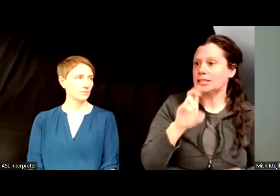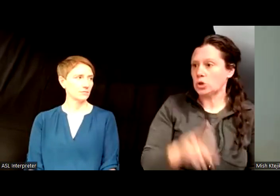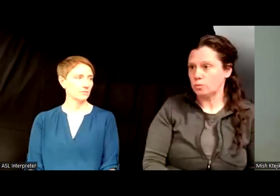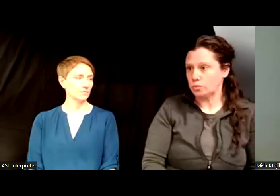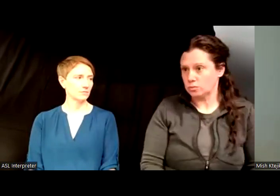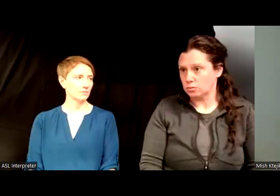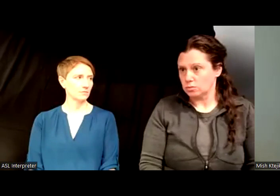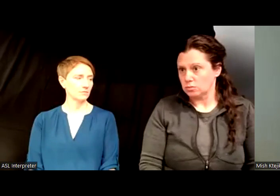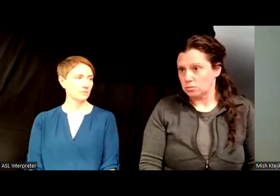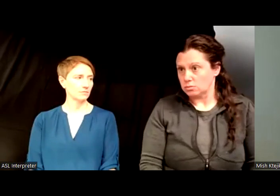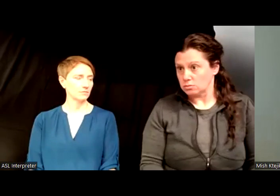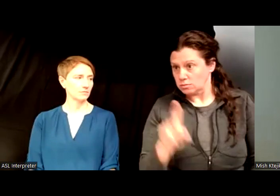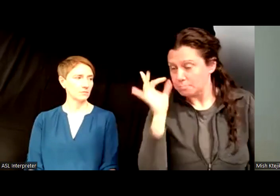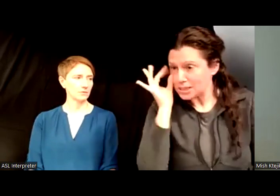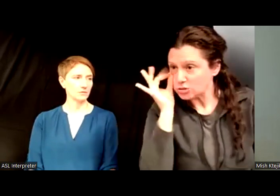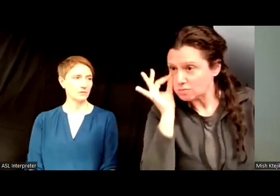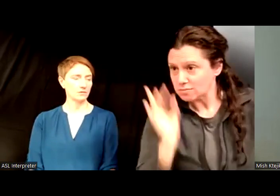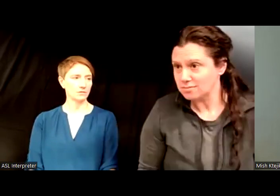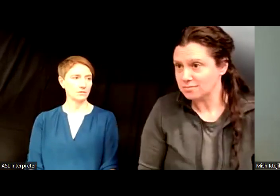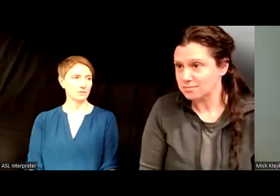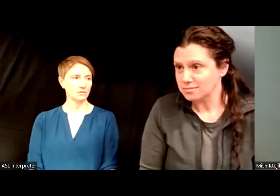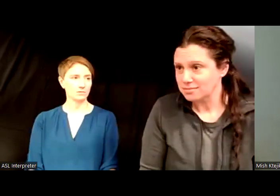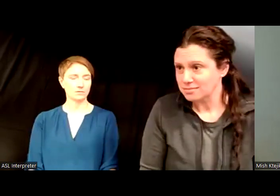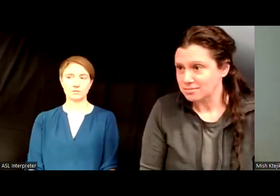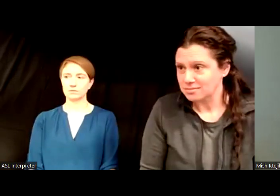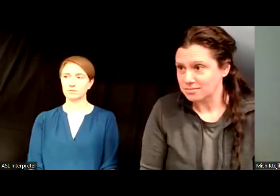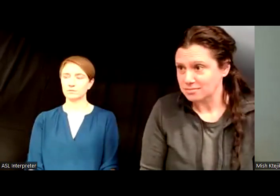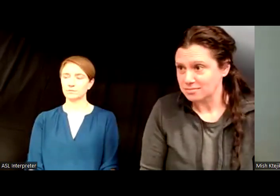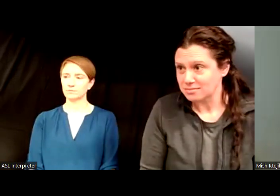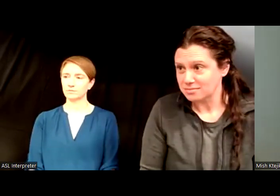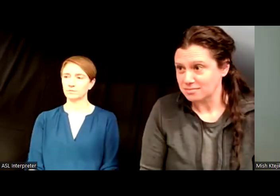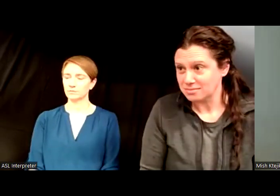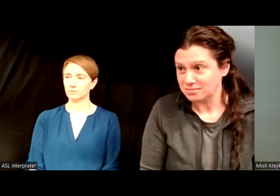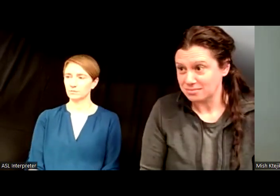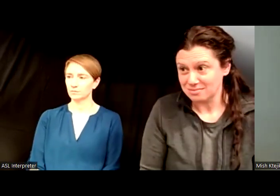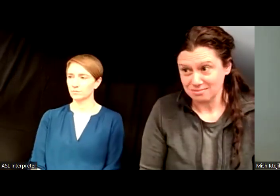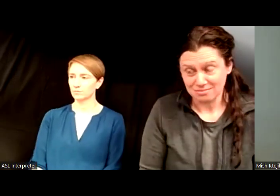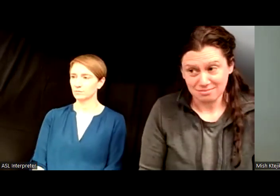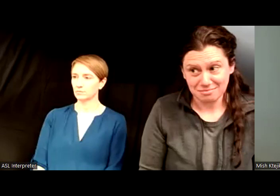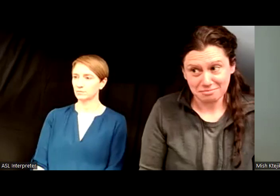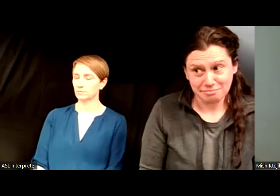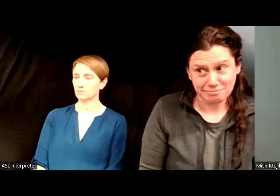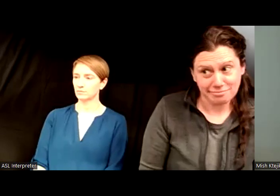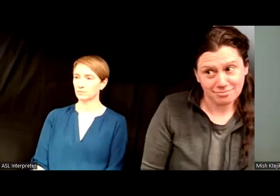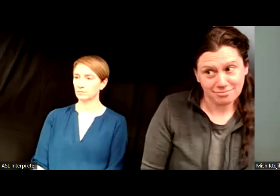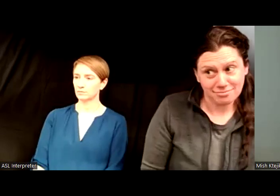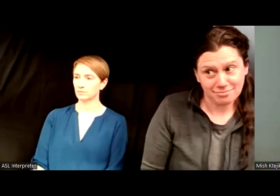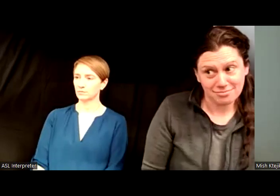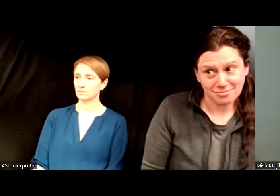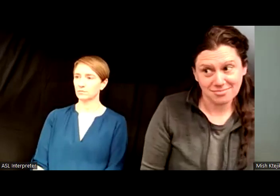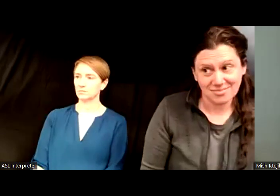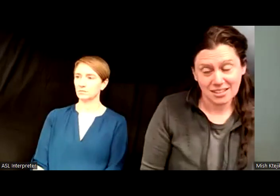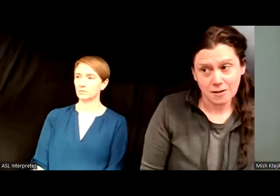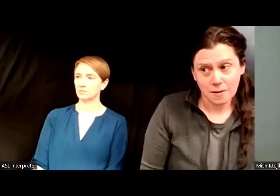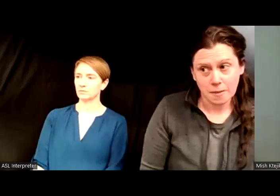RID does not provide a legal certification, but we do have to take CEUs. Mish, what